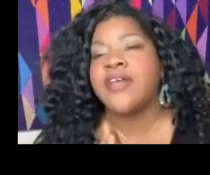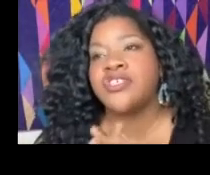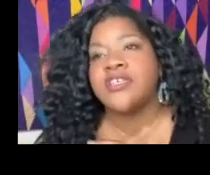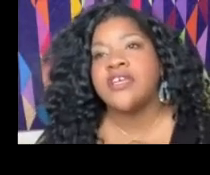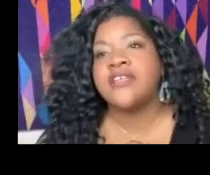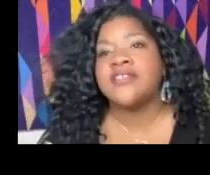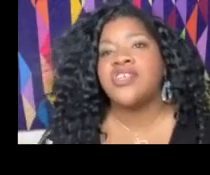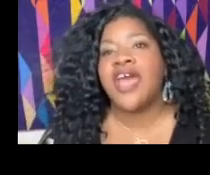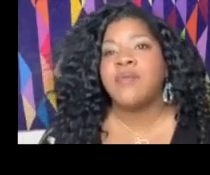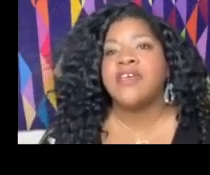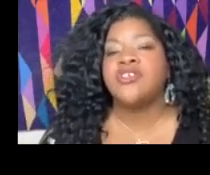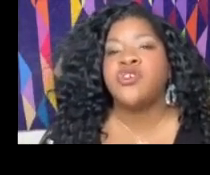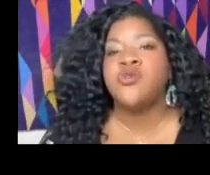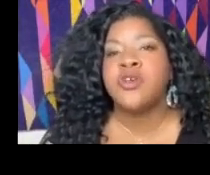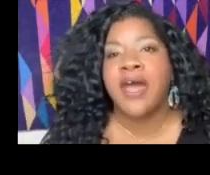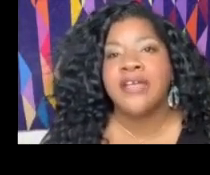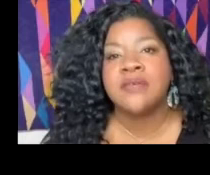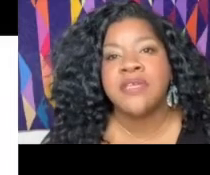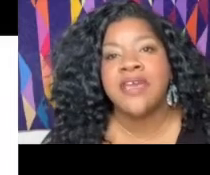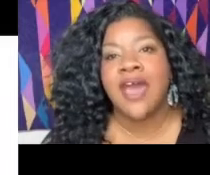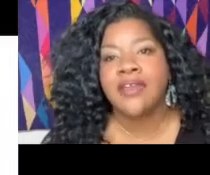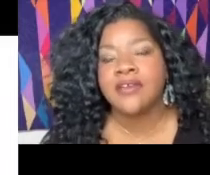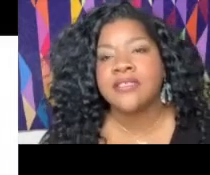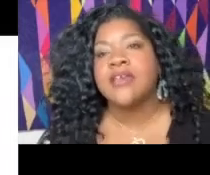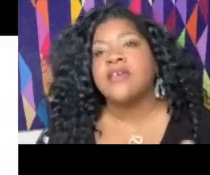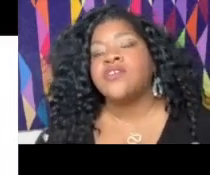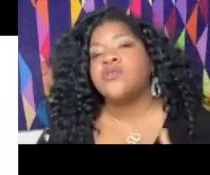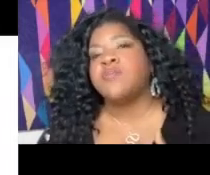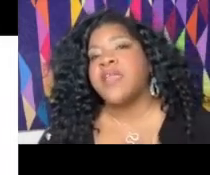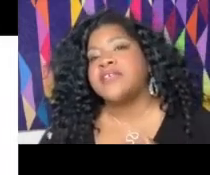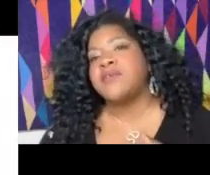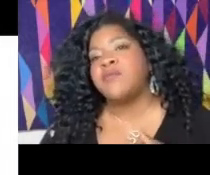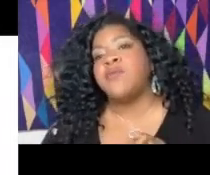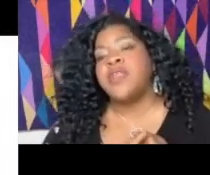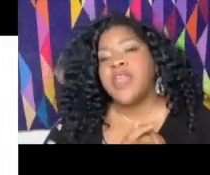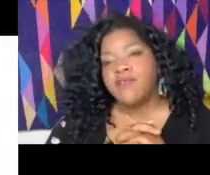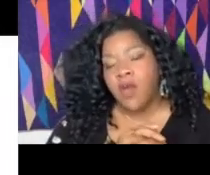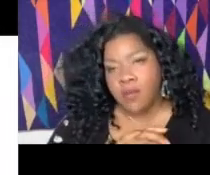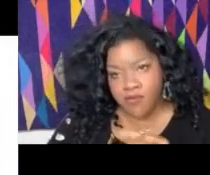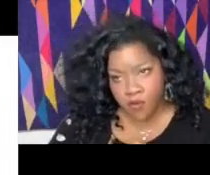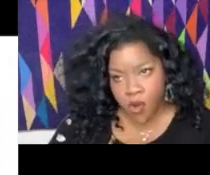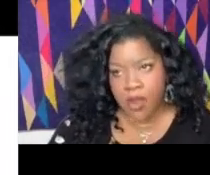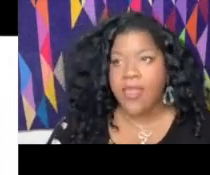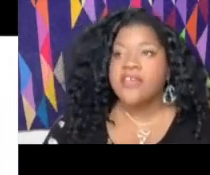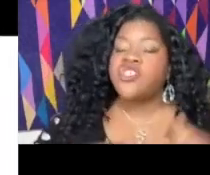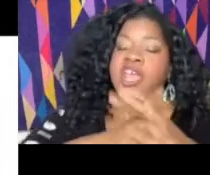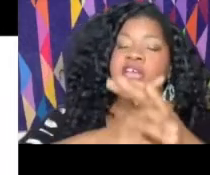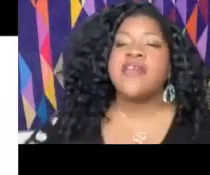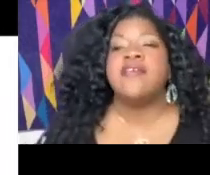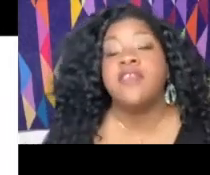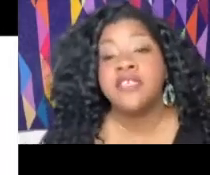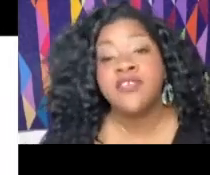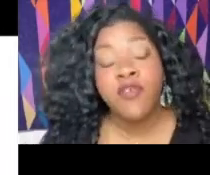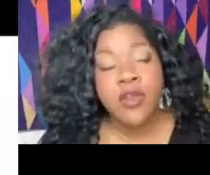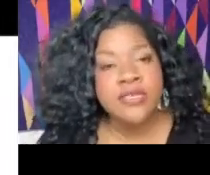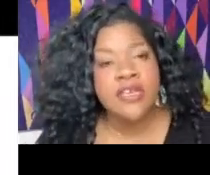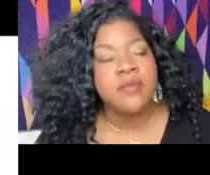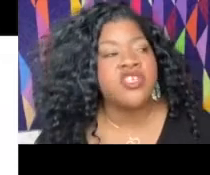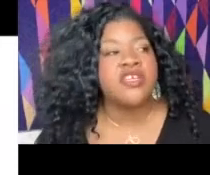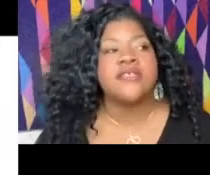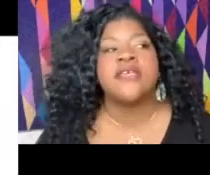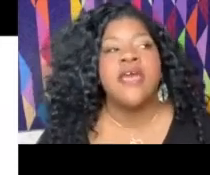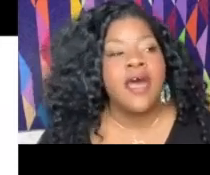the question into the chat, because you could possibly guide us to a place that we wouldn't have gone before. Sharing in these